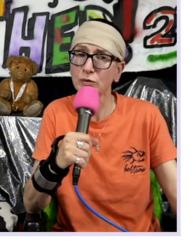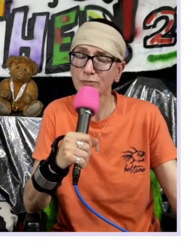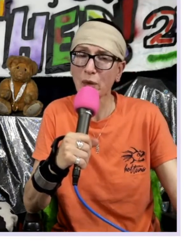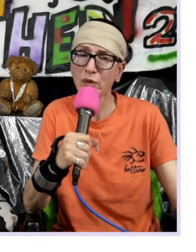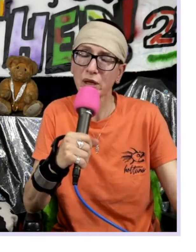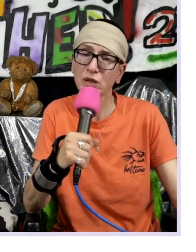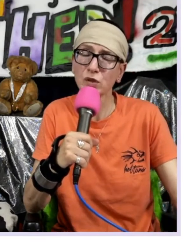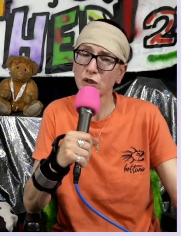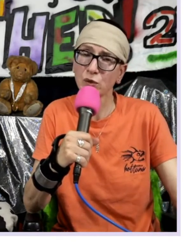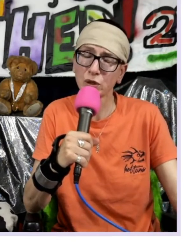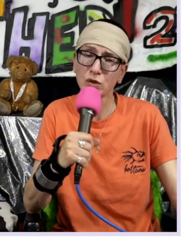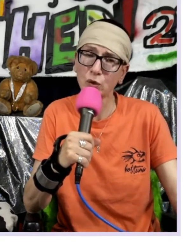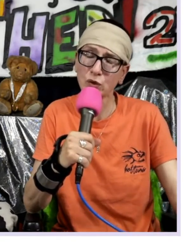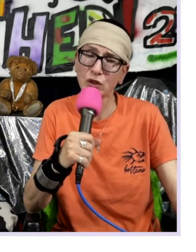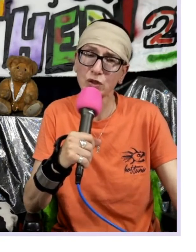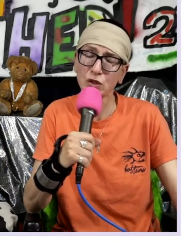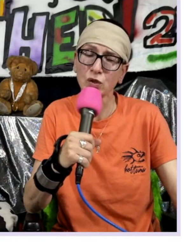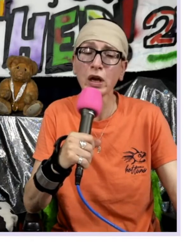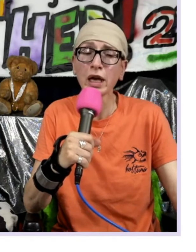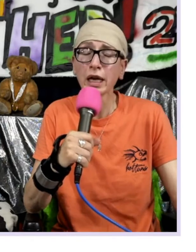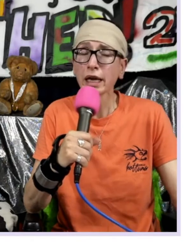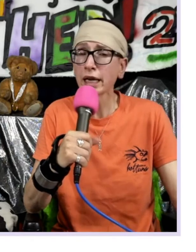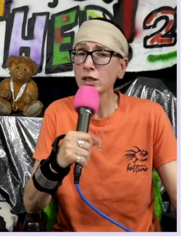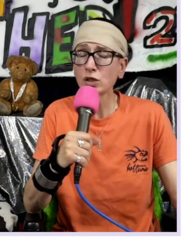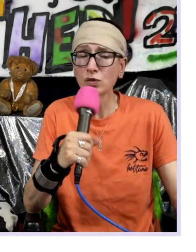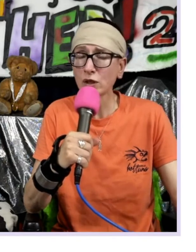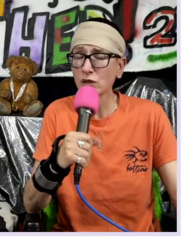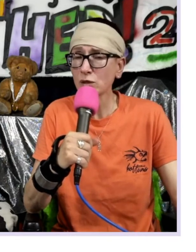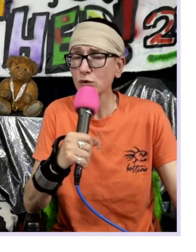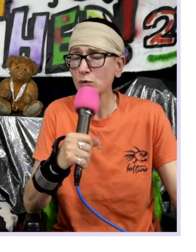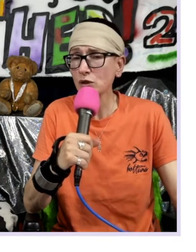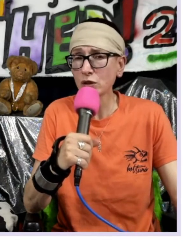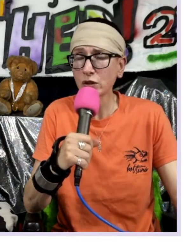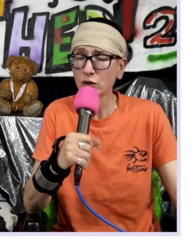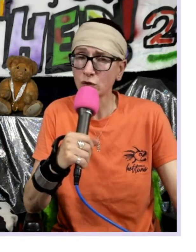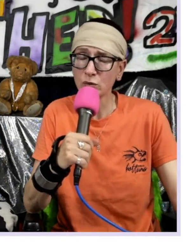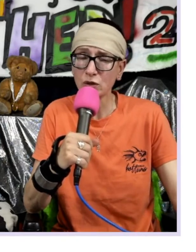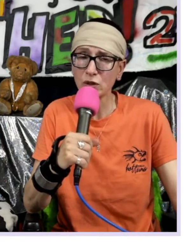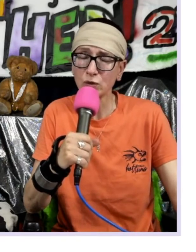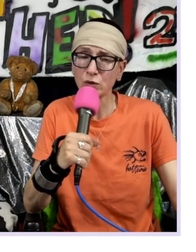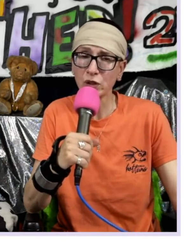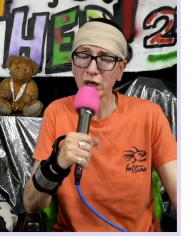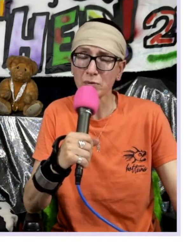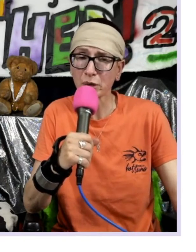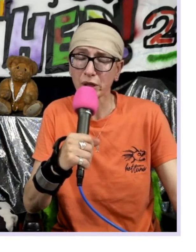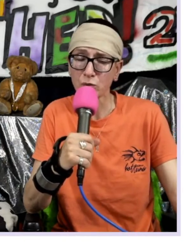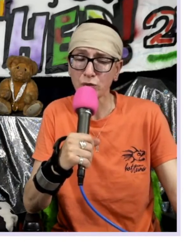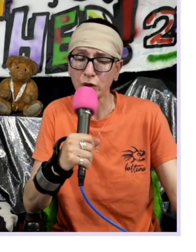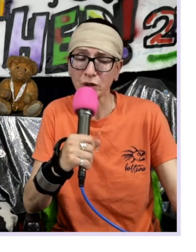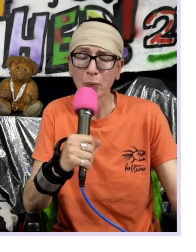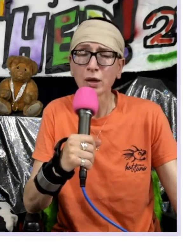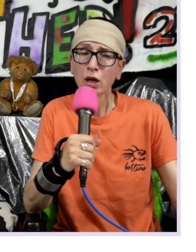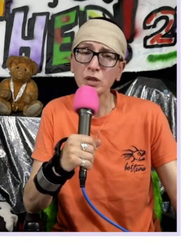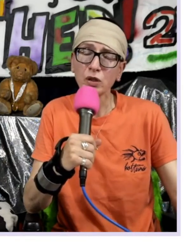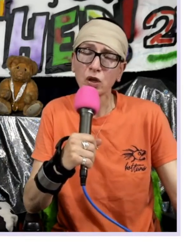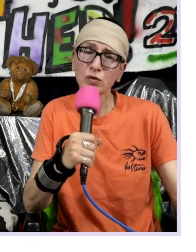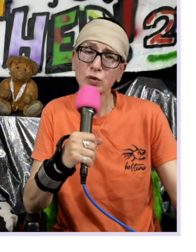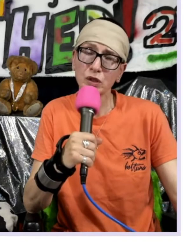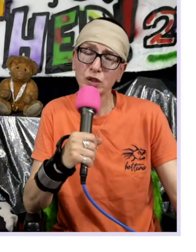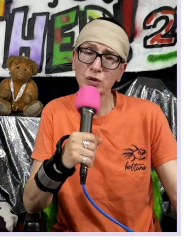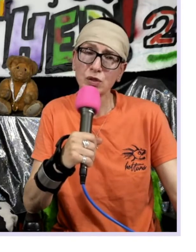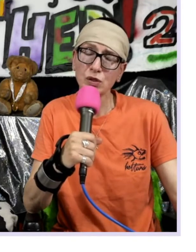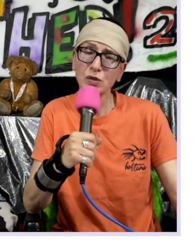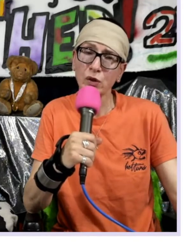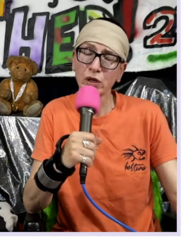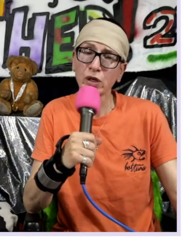venue, they have to know how to contact you. And if that's able to be done anonymously through the app, how brilliant. I mean, I've